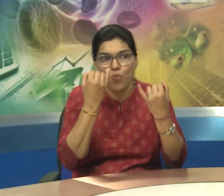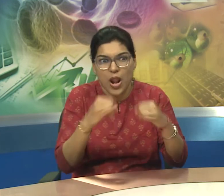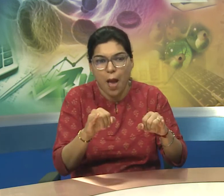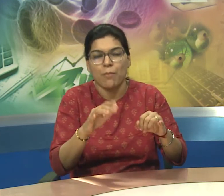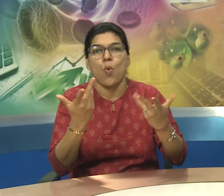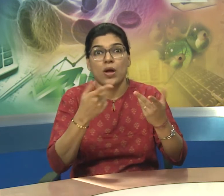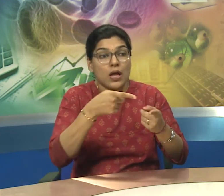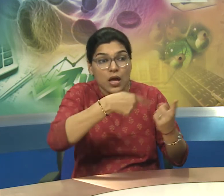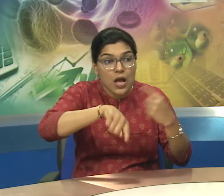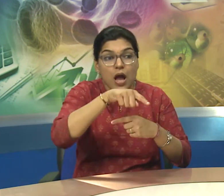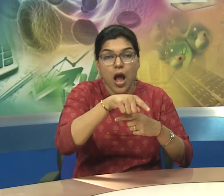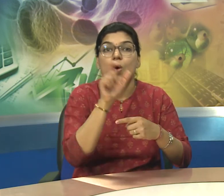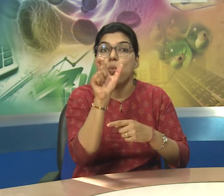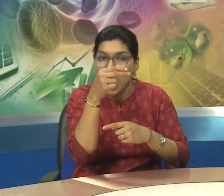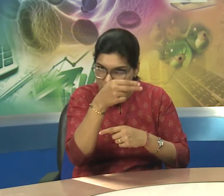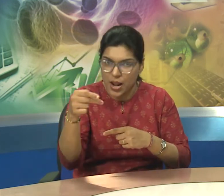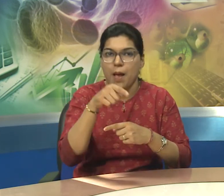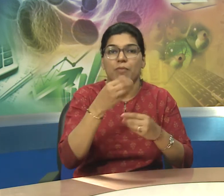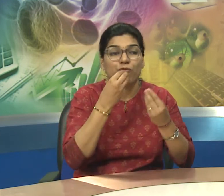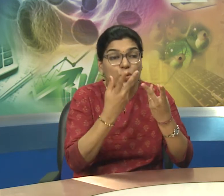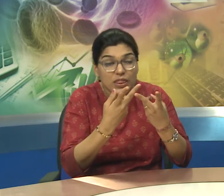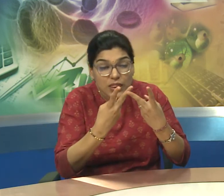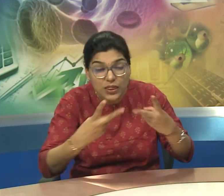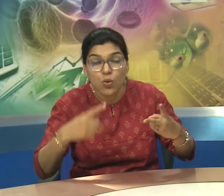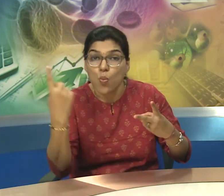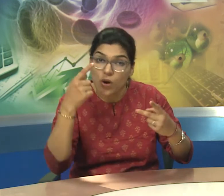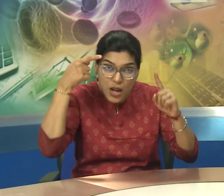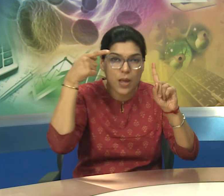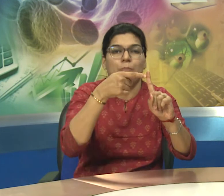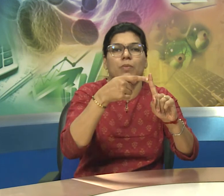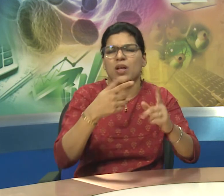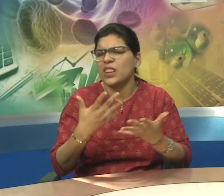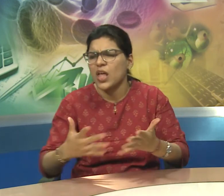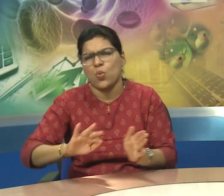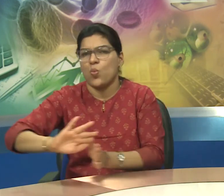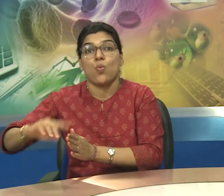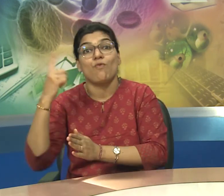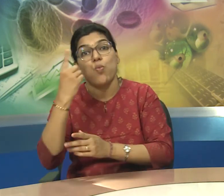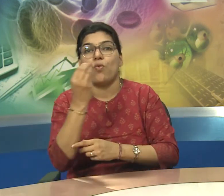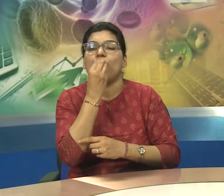soon perished, are called perishable.